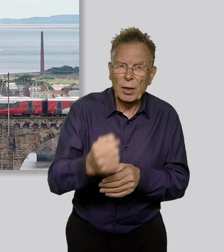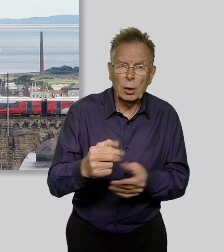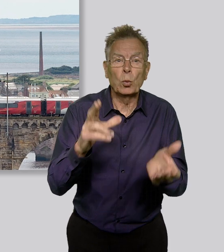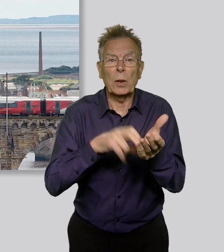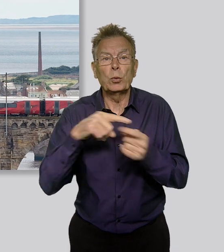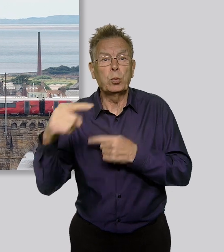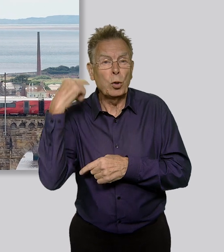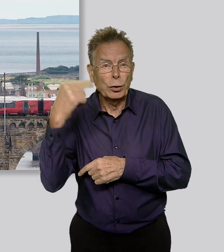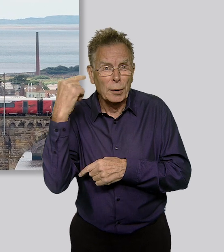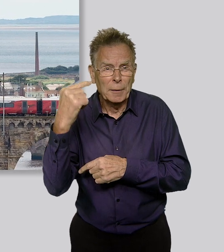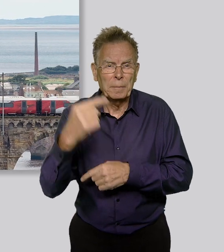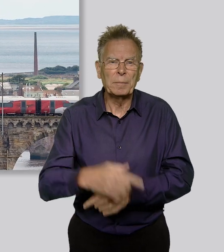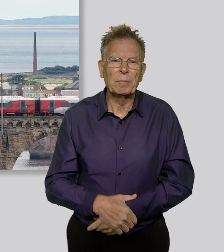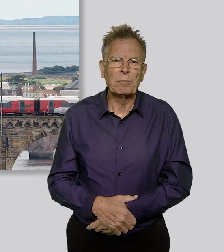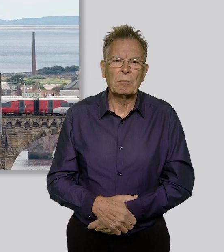London.